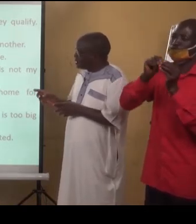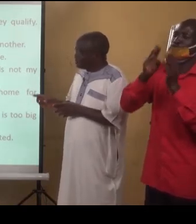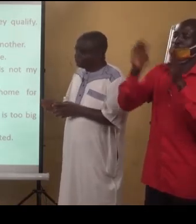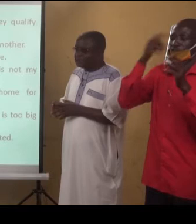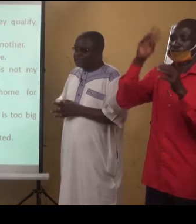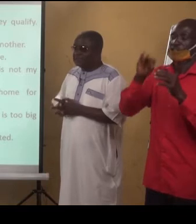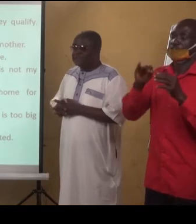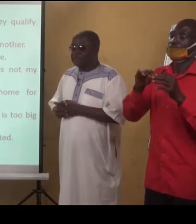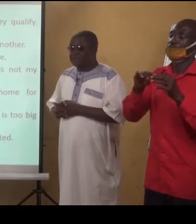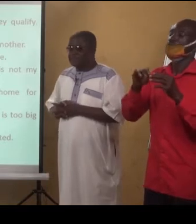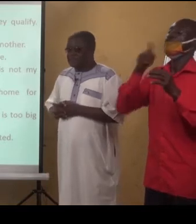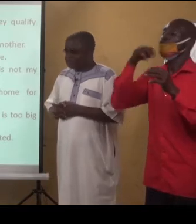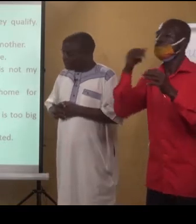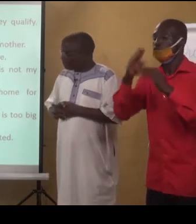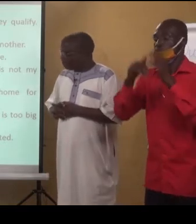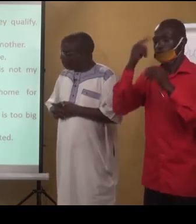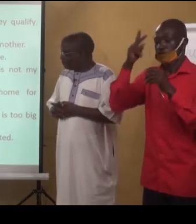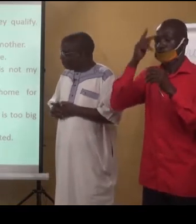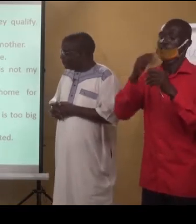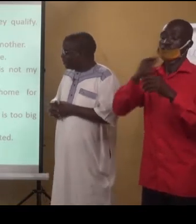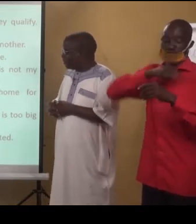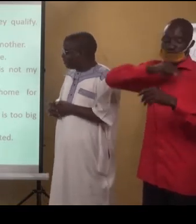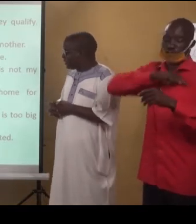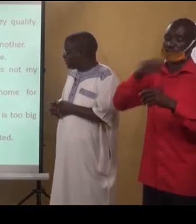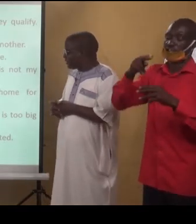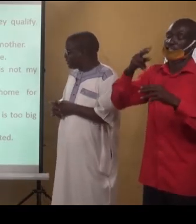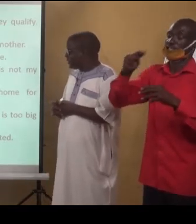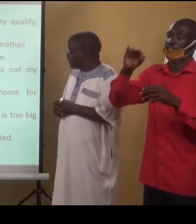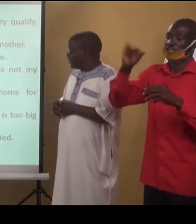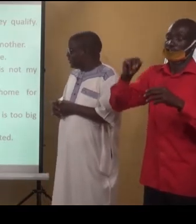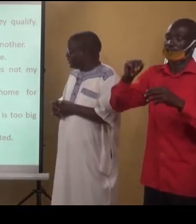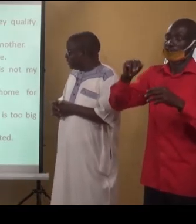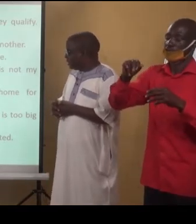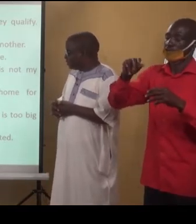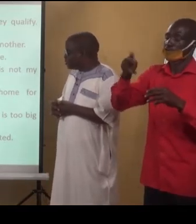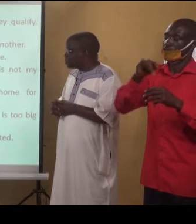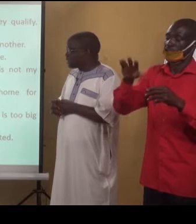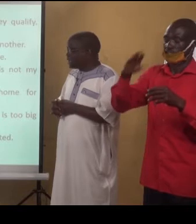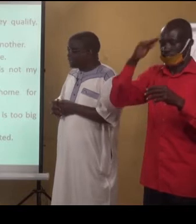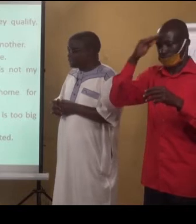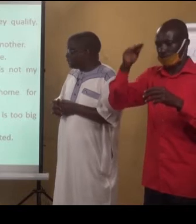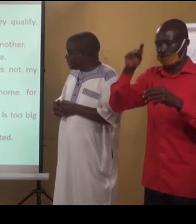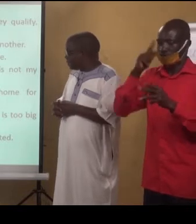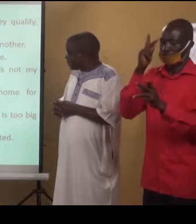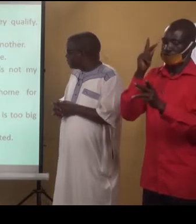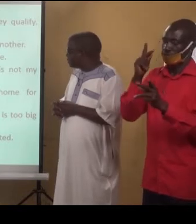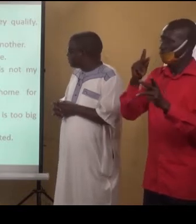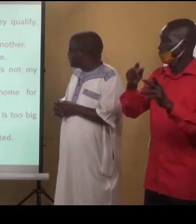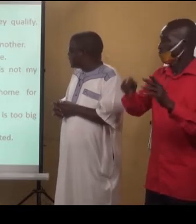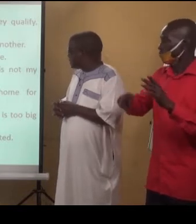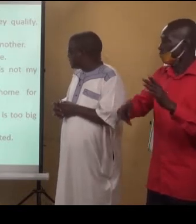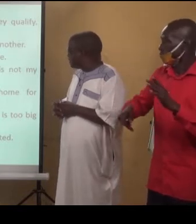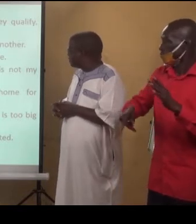qualifies the noun phrase, the house. Number 6, the man who kicked the dog